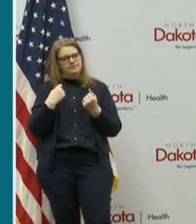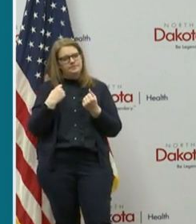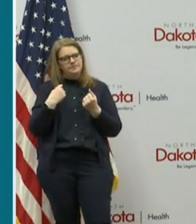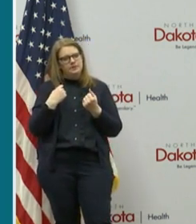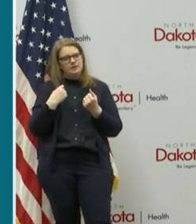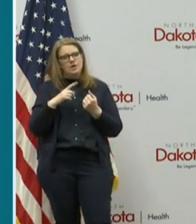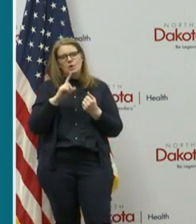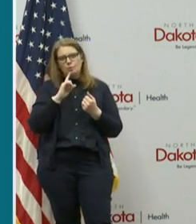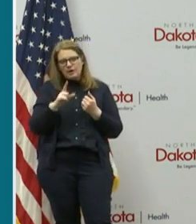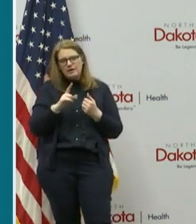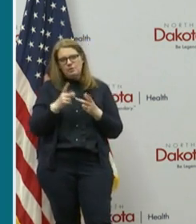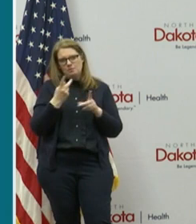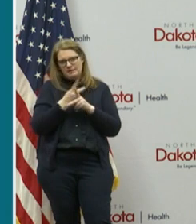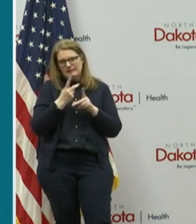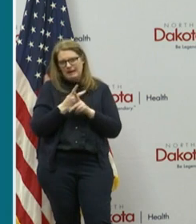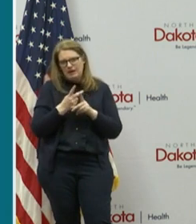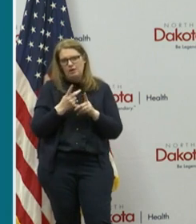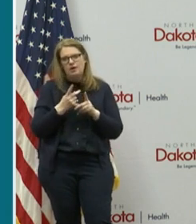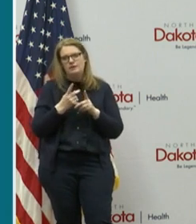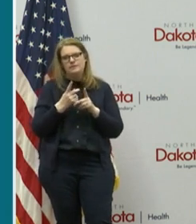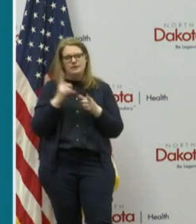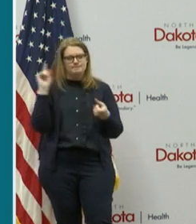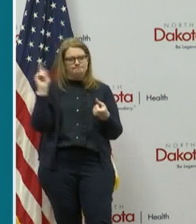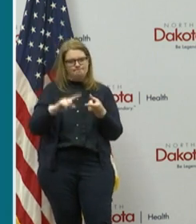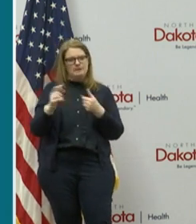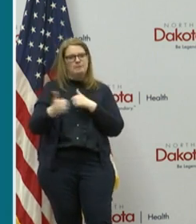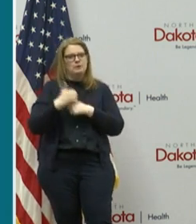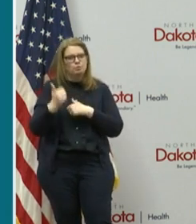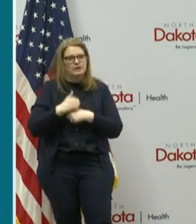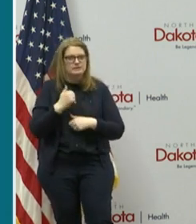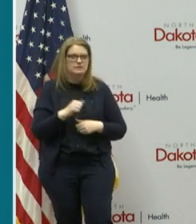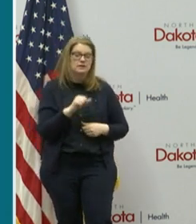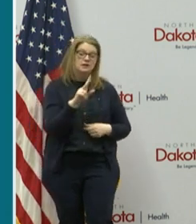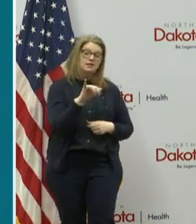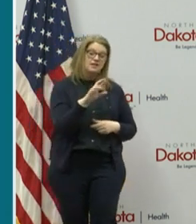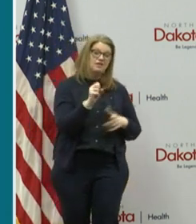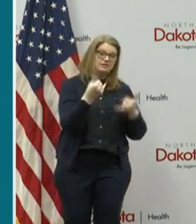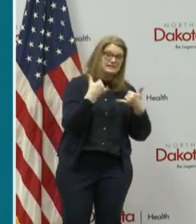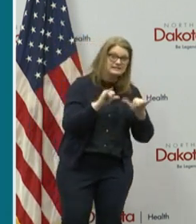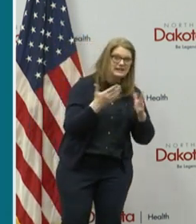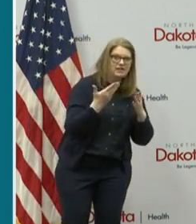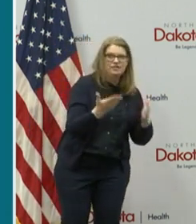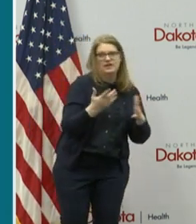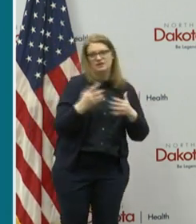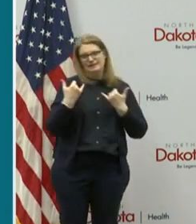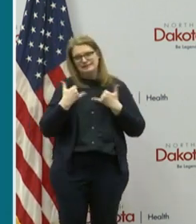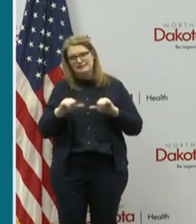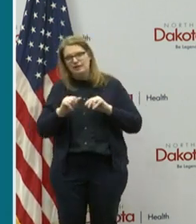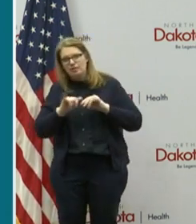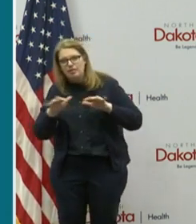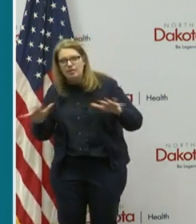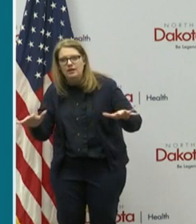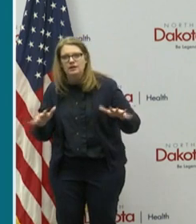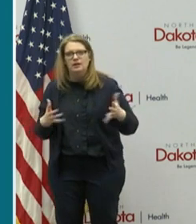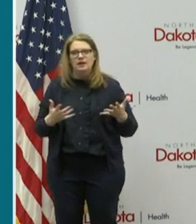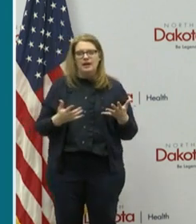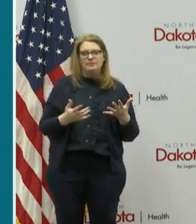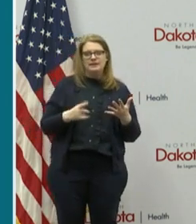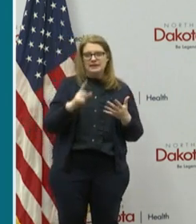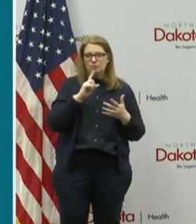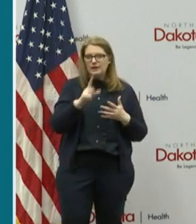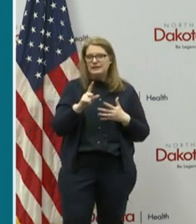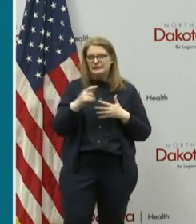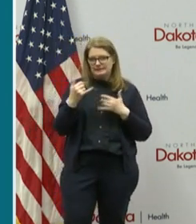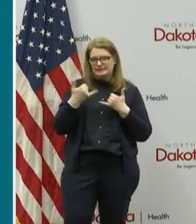to manage risk. It's not that the virus has gone away. It's not that it's still not contagious. It's not that it still isn't deadly to people with underlying